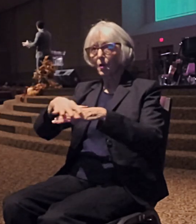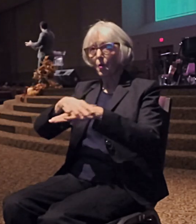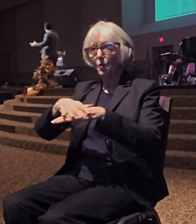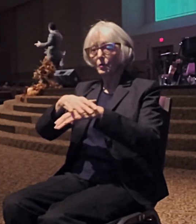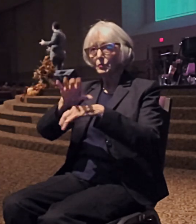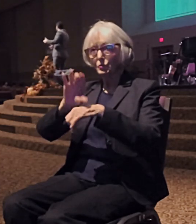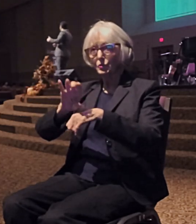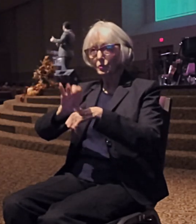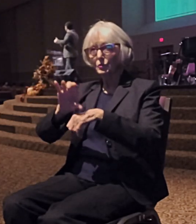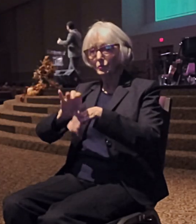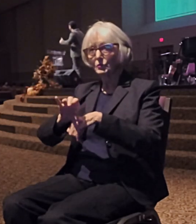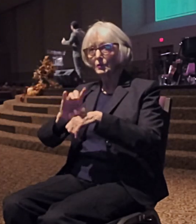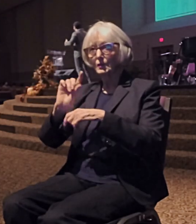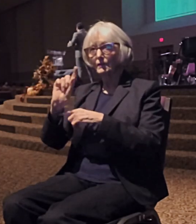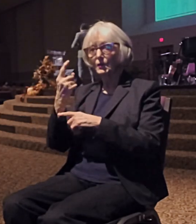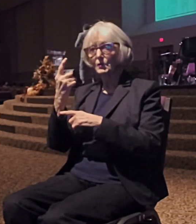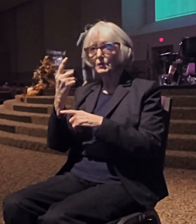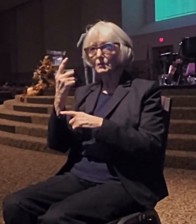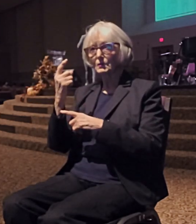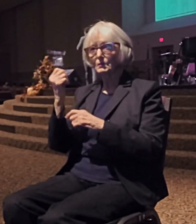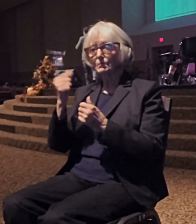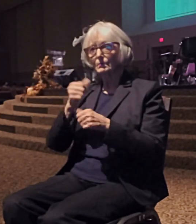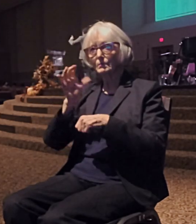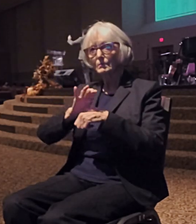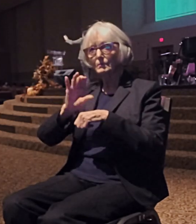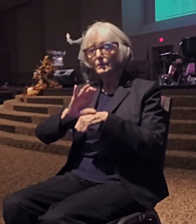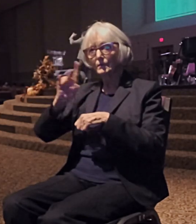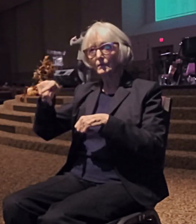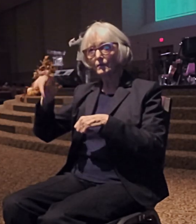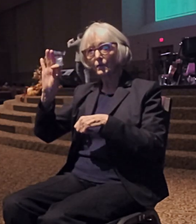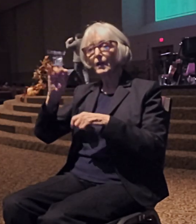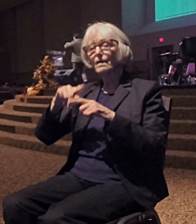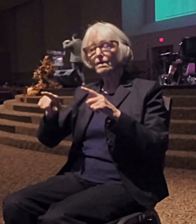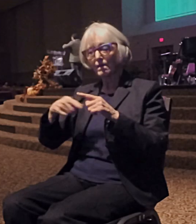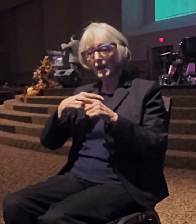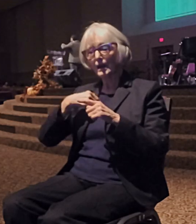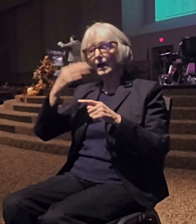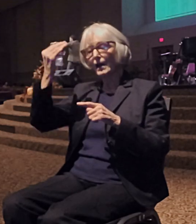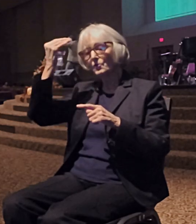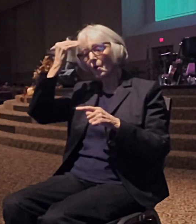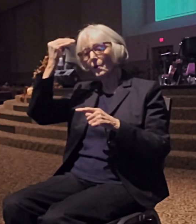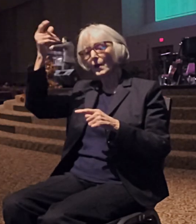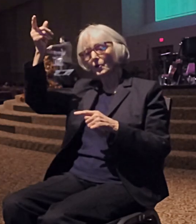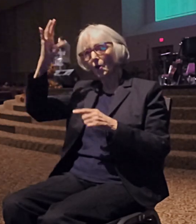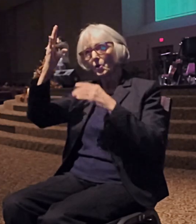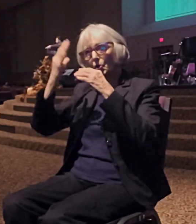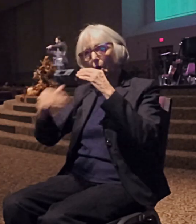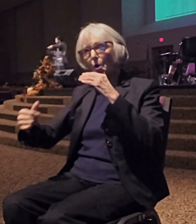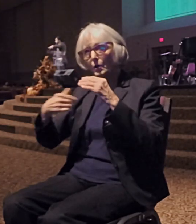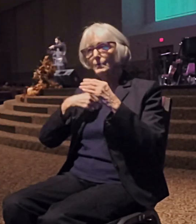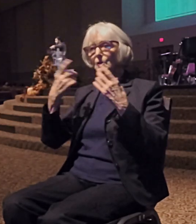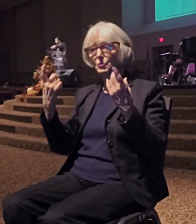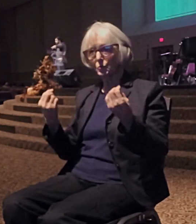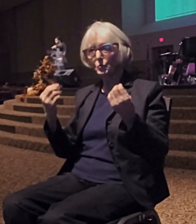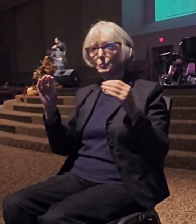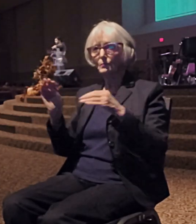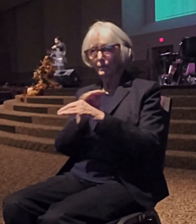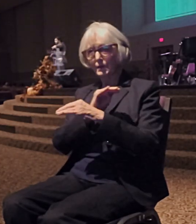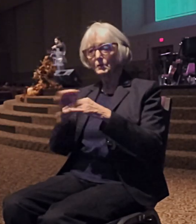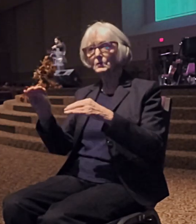Baptist Pflugerville, then I actively recognize that God has called me to do ministry.